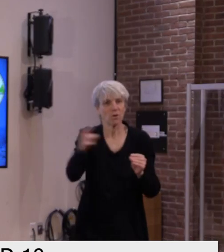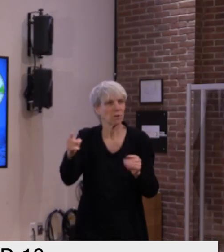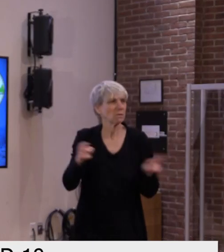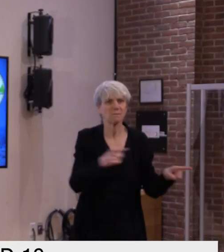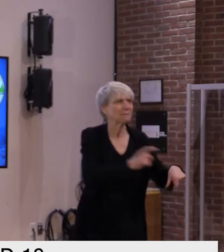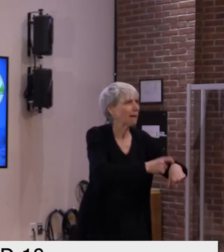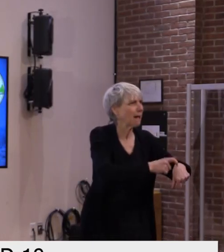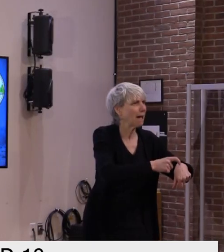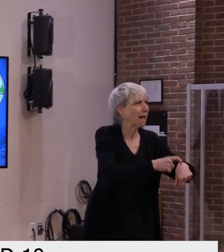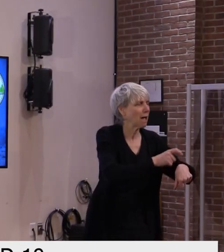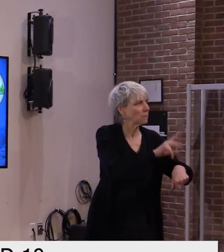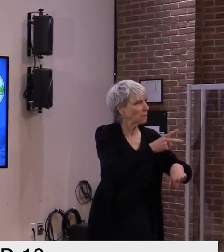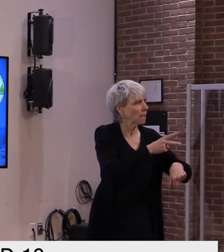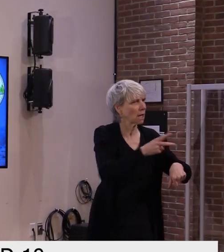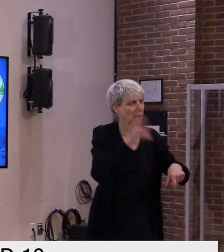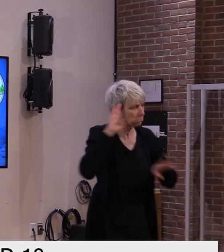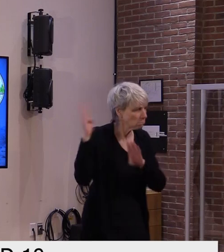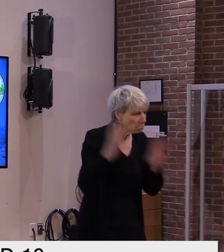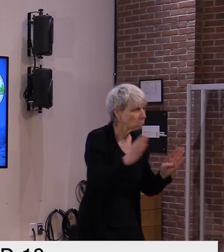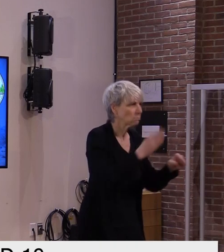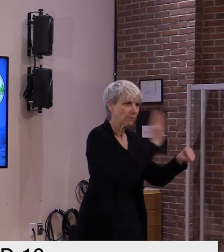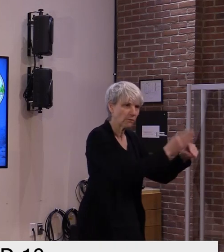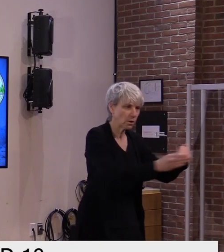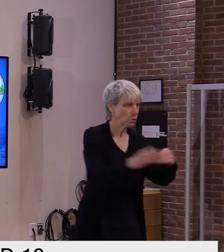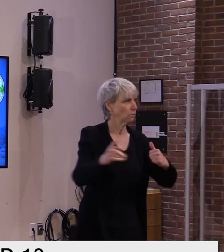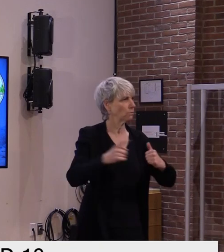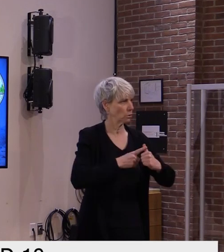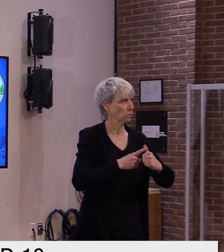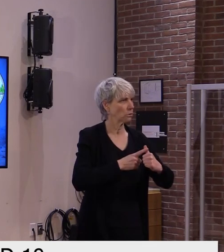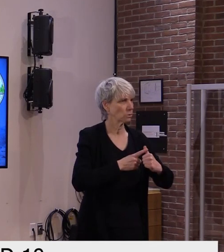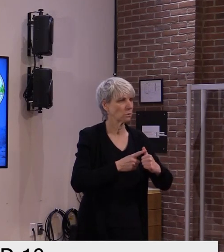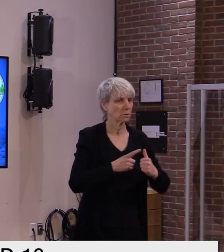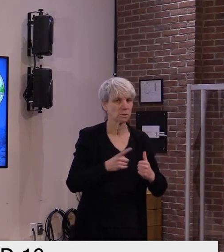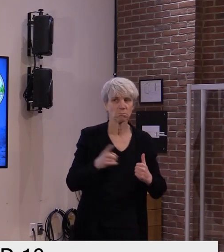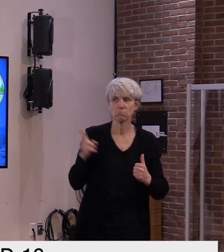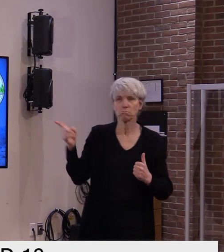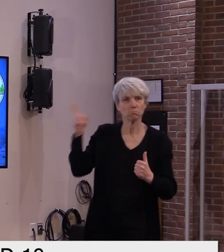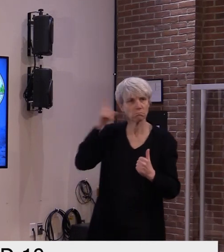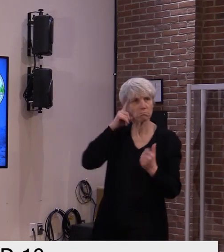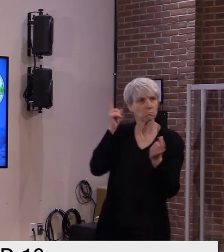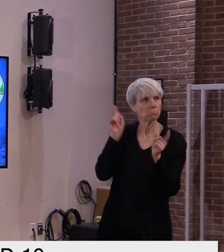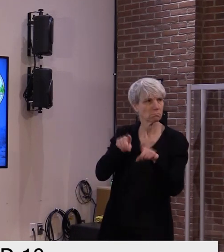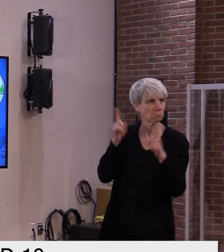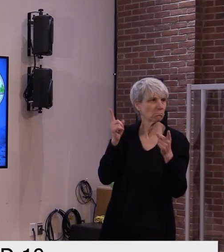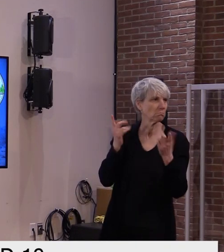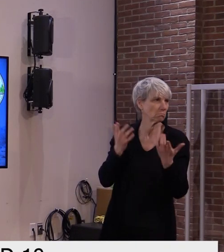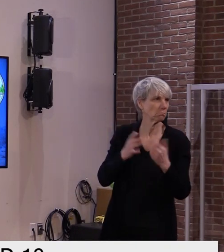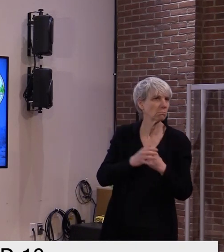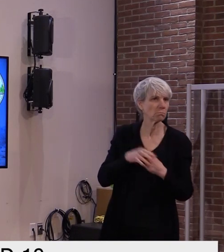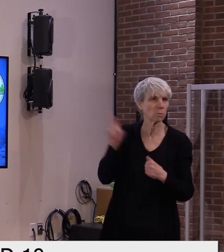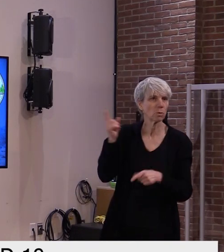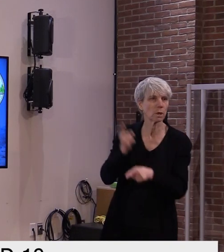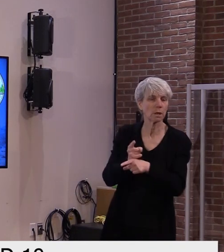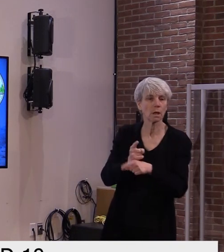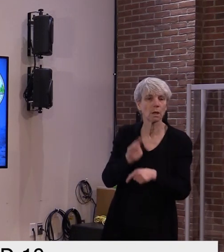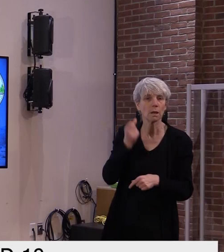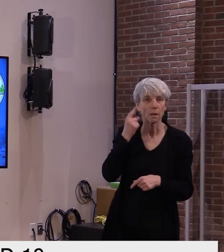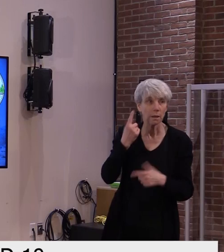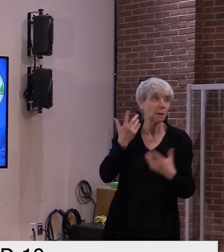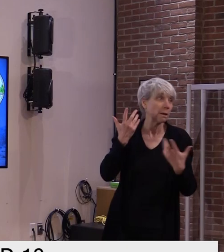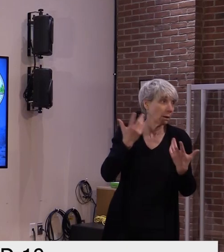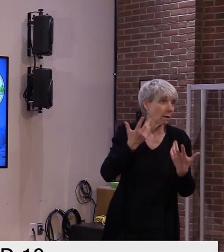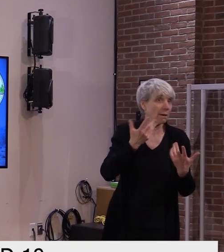And I'll go on record as agreeing with that. I don't have much more to say about it. The fact of the matter is it follows the